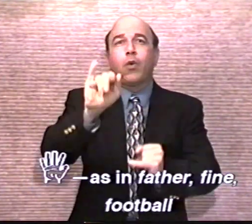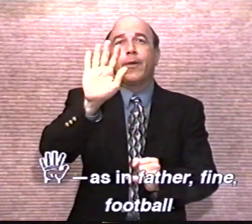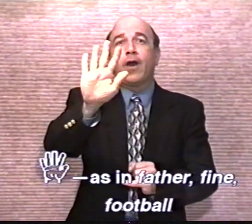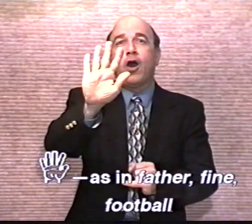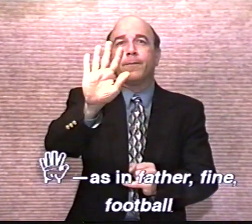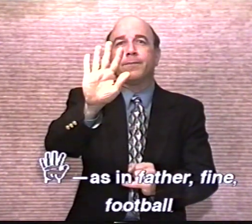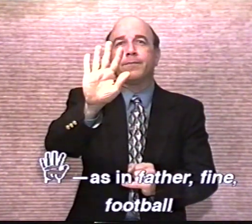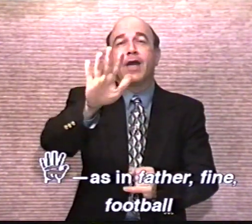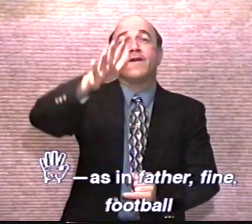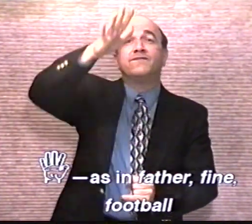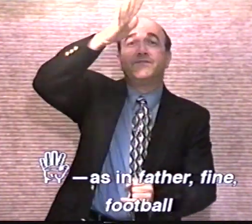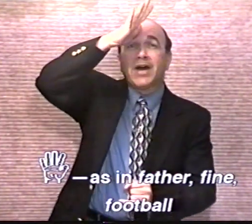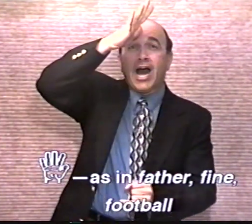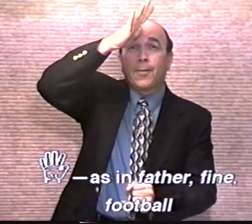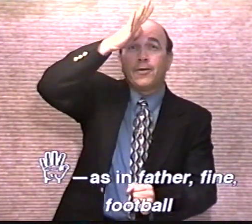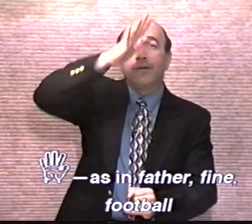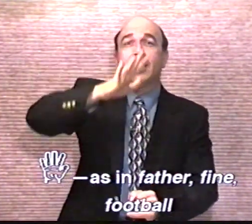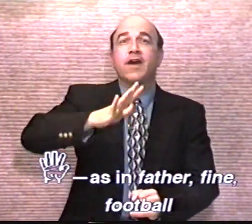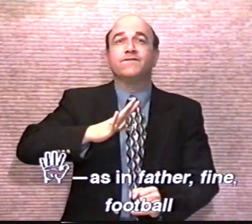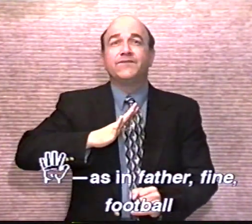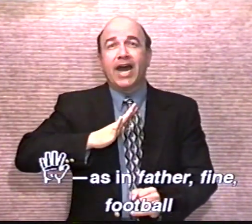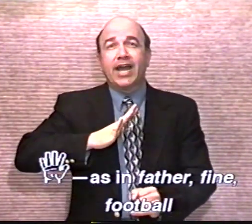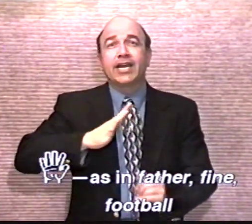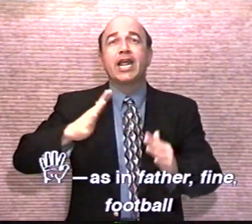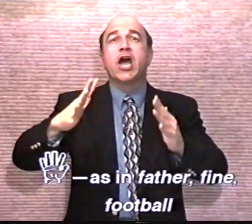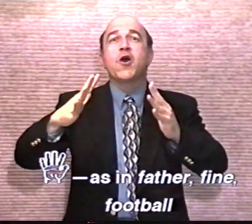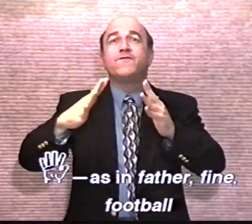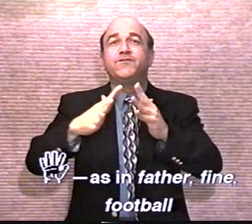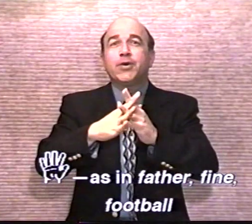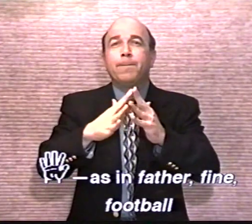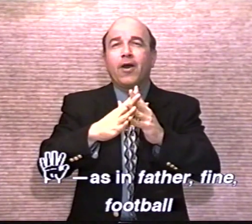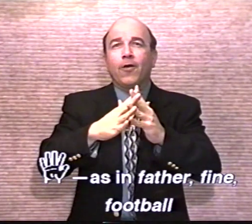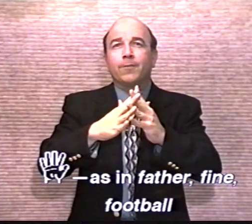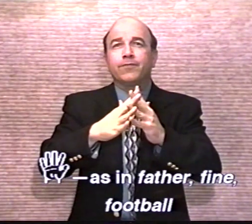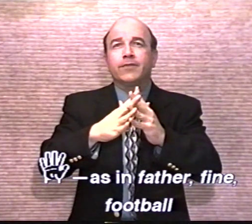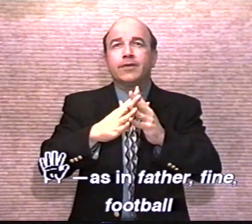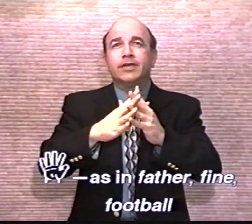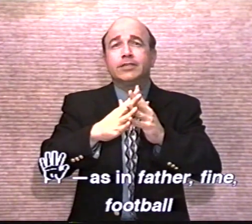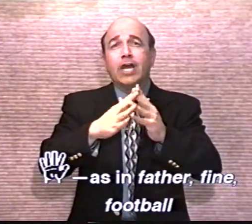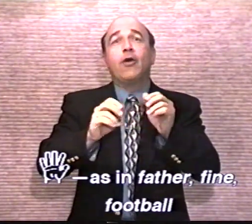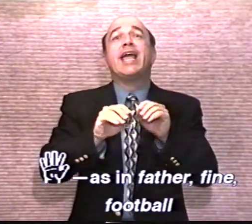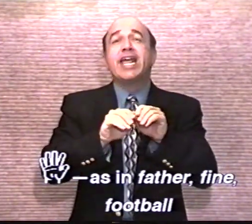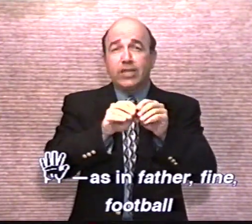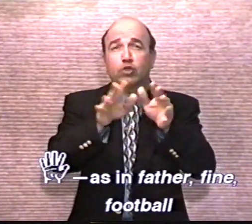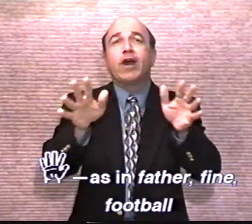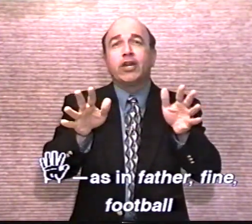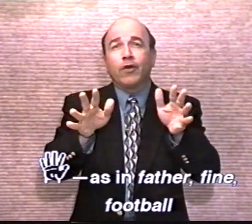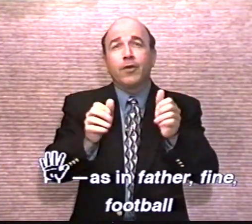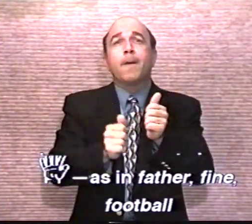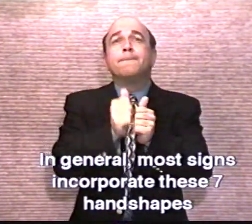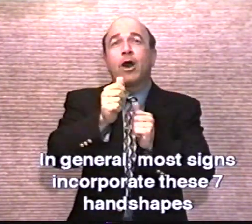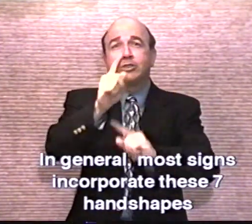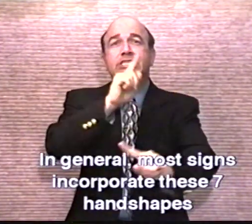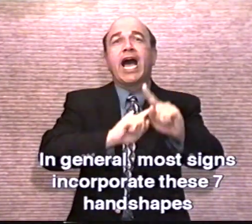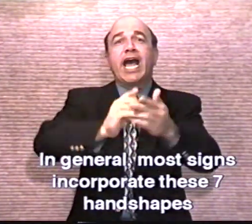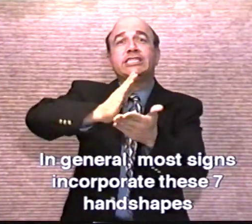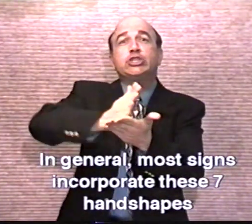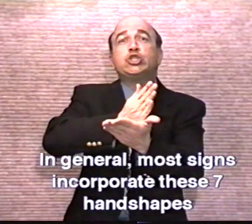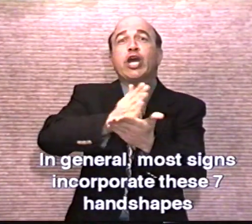one, father, fine, football. So in general, most signs